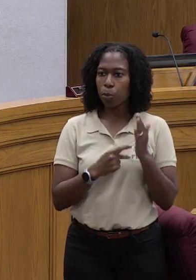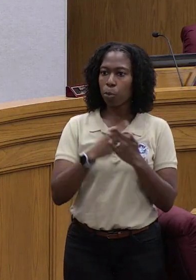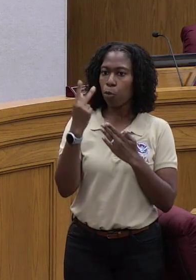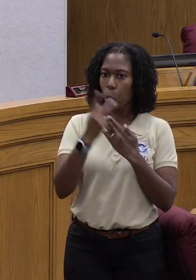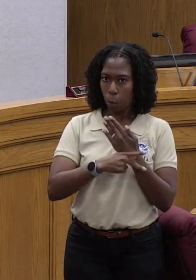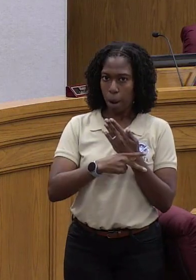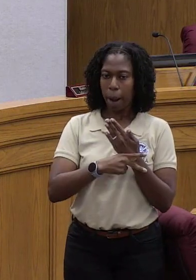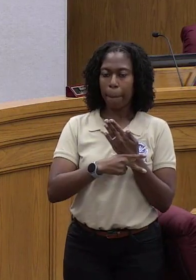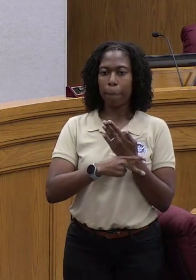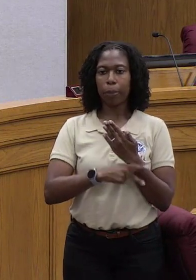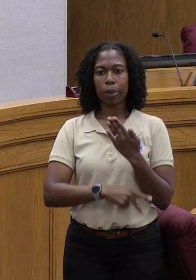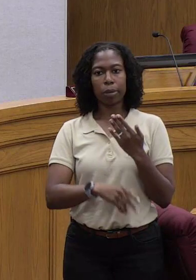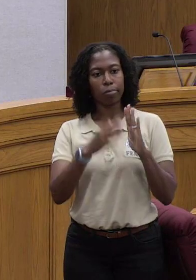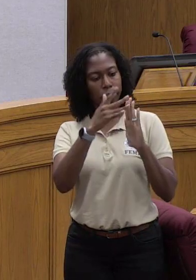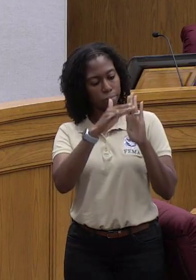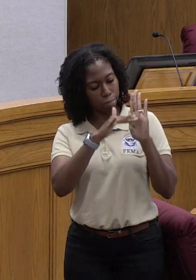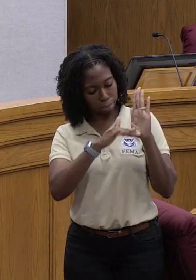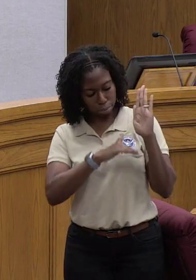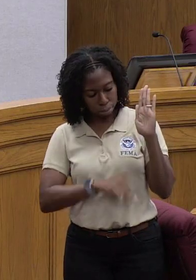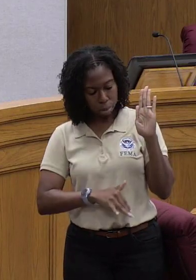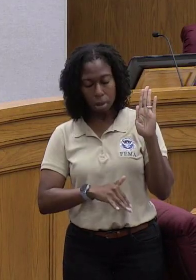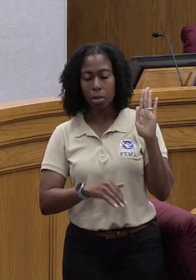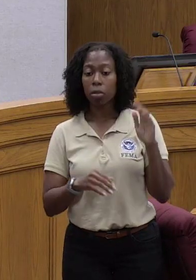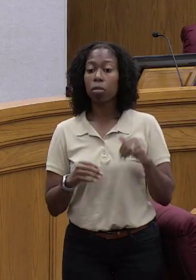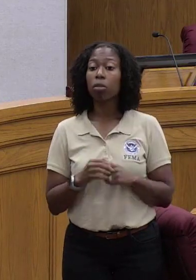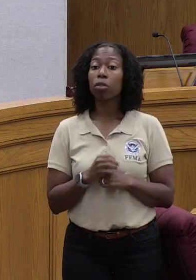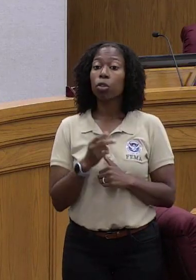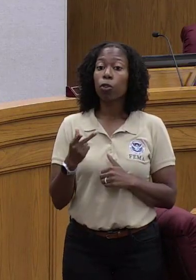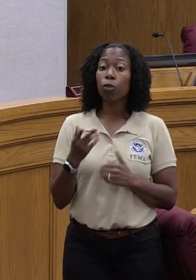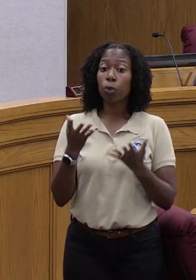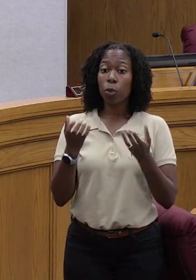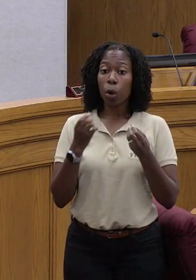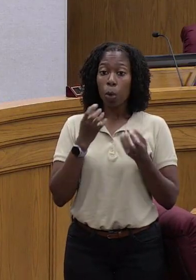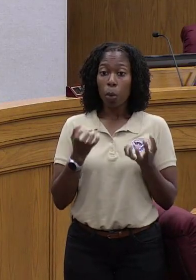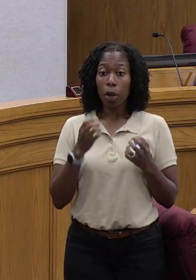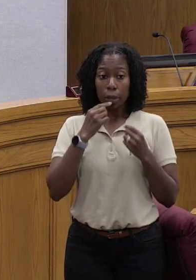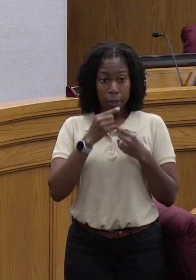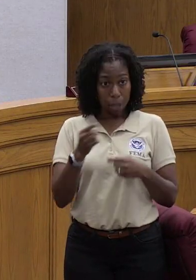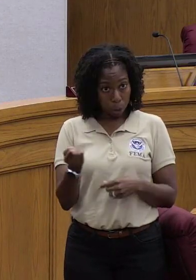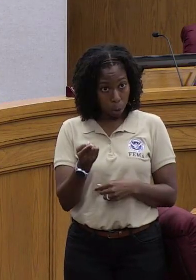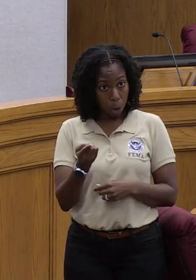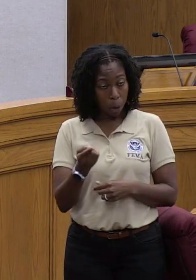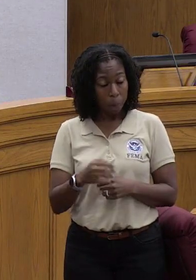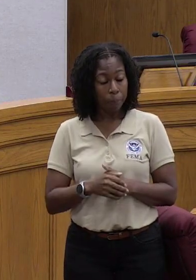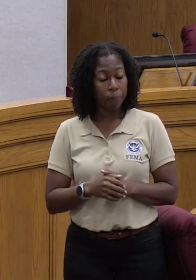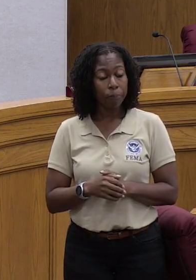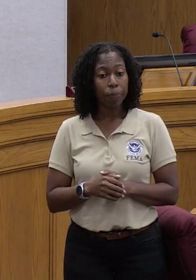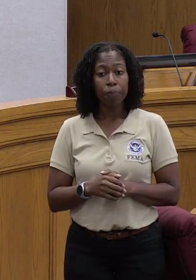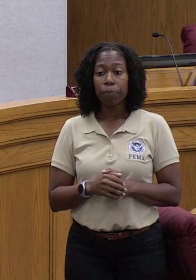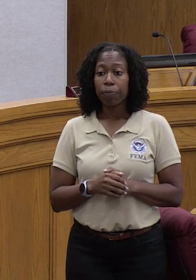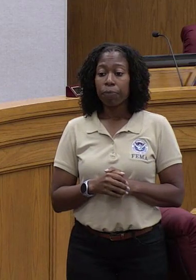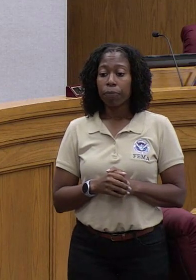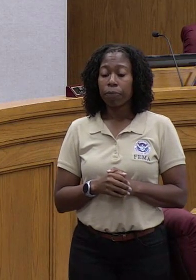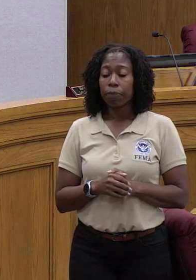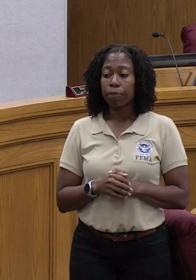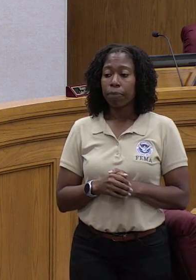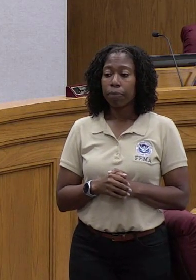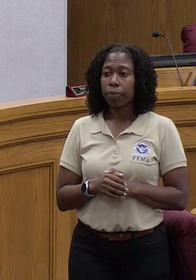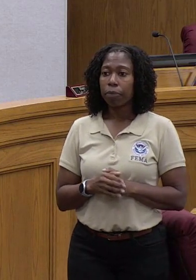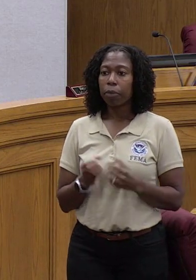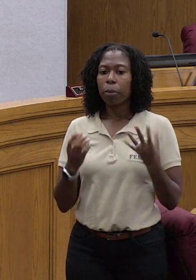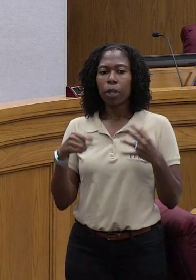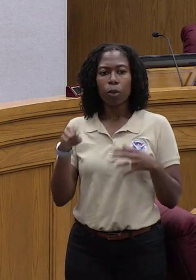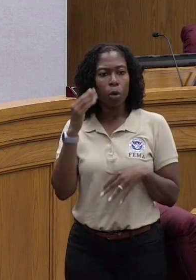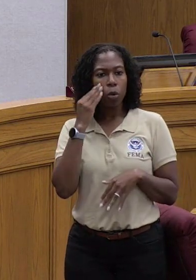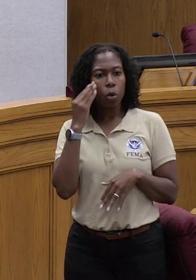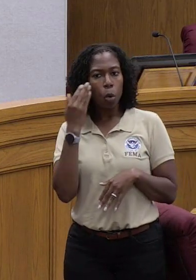available. Just a couple of those that I'd like to highlight this afternoon. Again, many of you are aware of the Blue